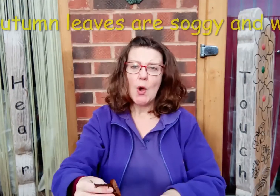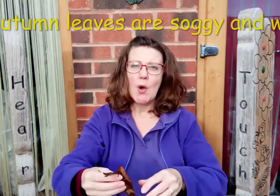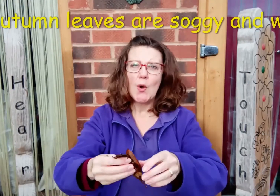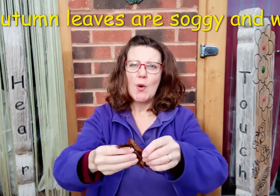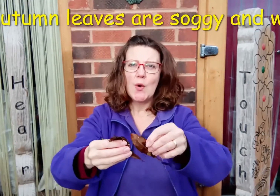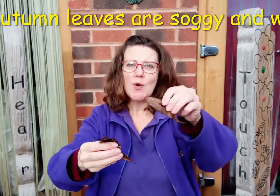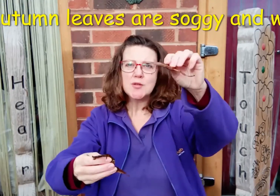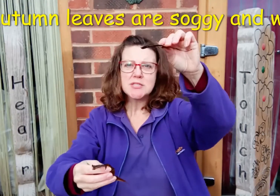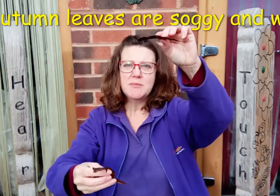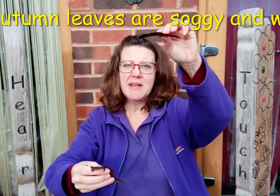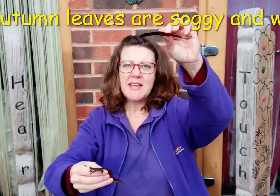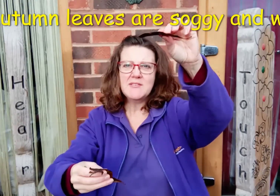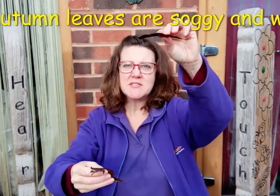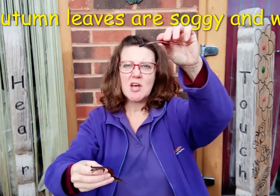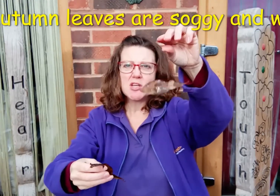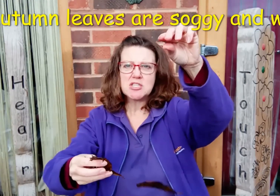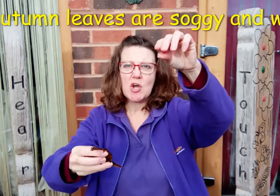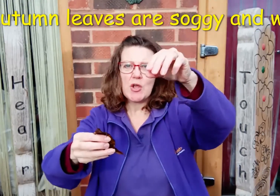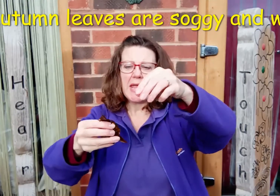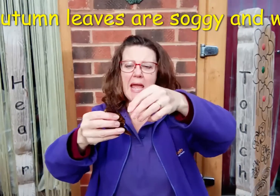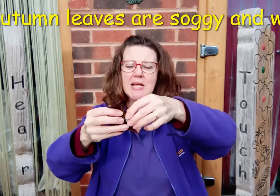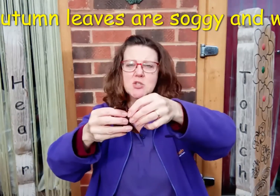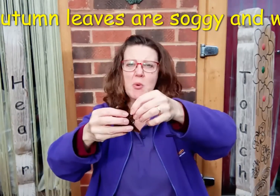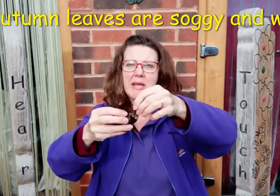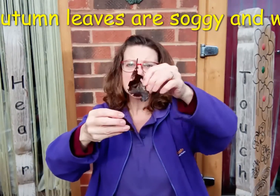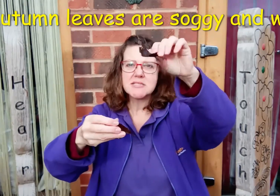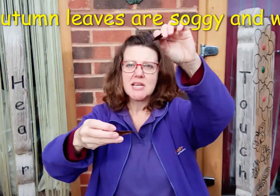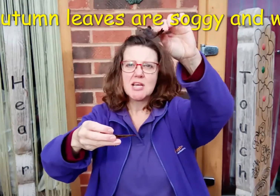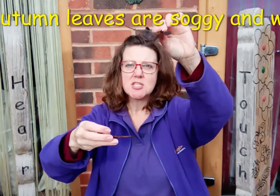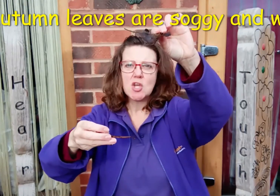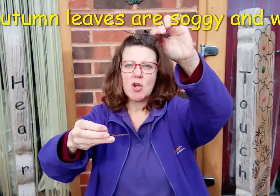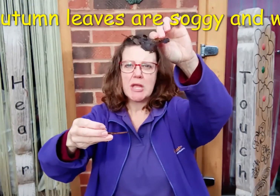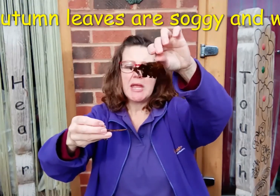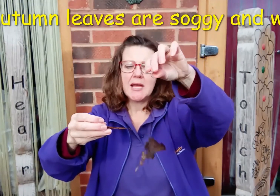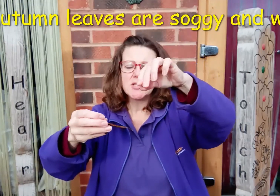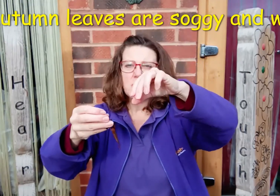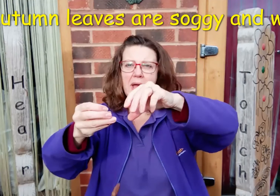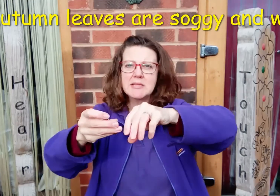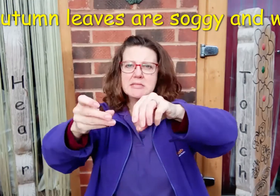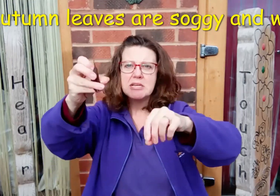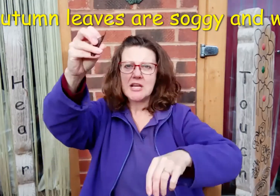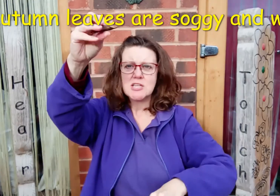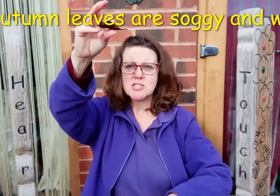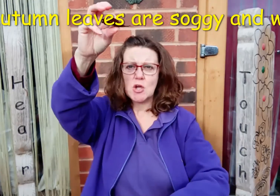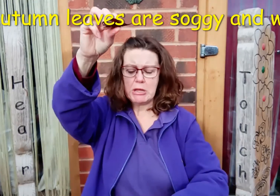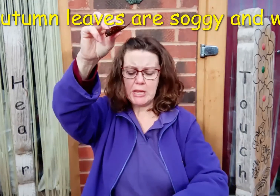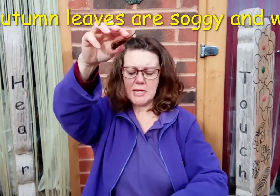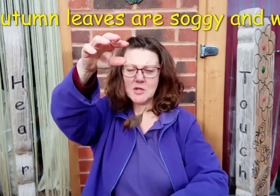autumn. Autumn leaves are soggy and wet, soggy and wet, soggy and